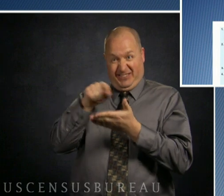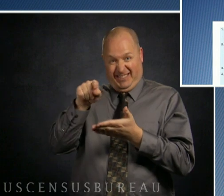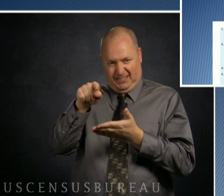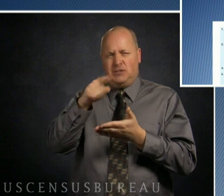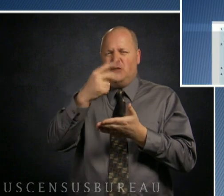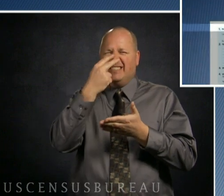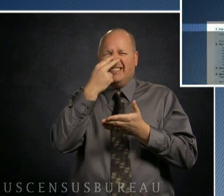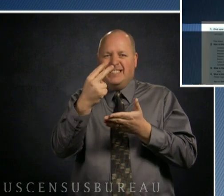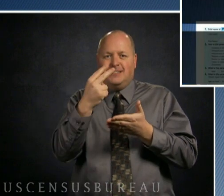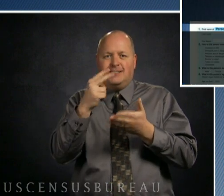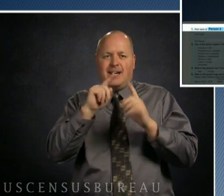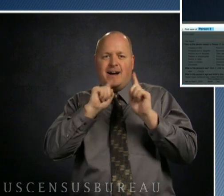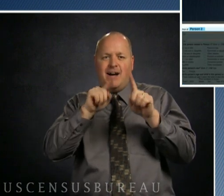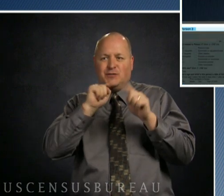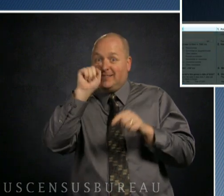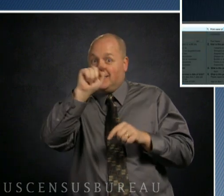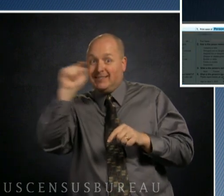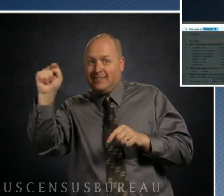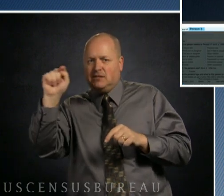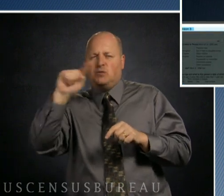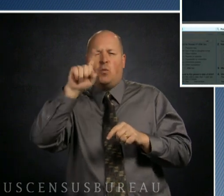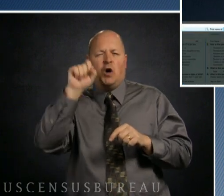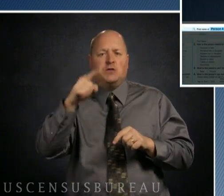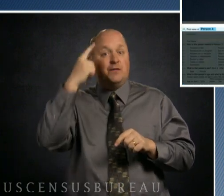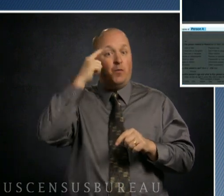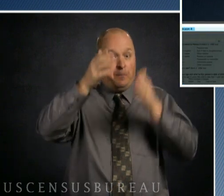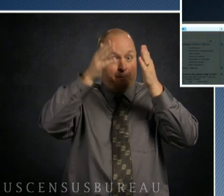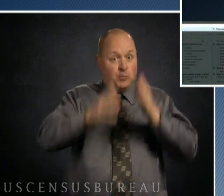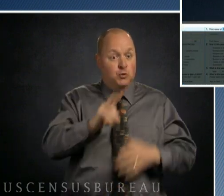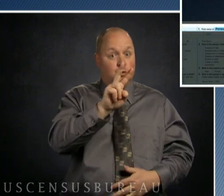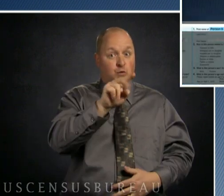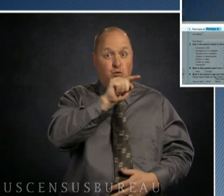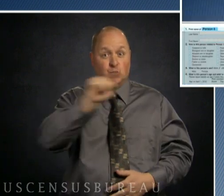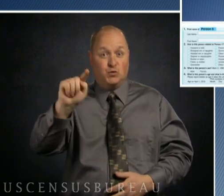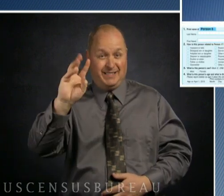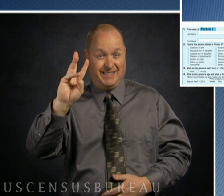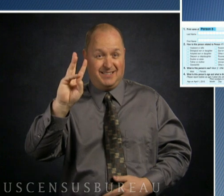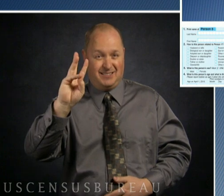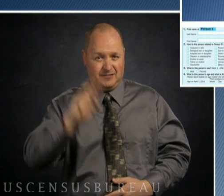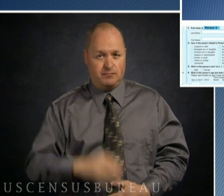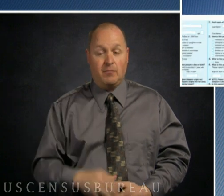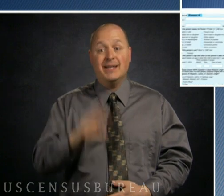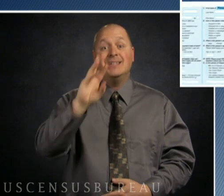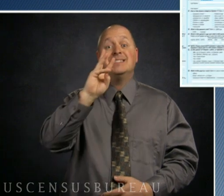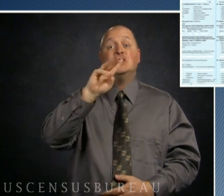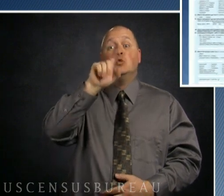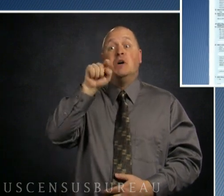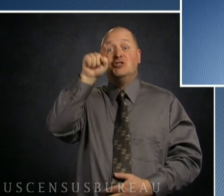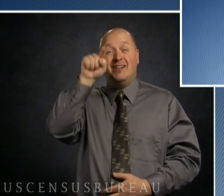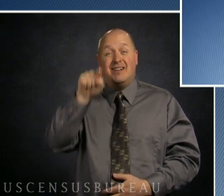Here, you will find space to answer questions for persons 2 through 6.